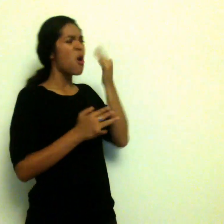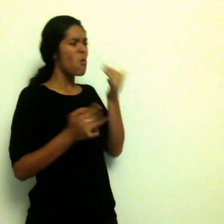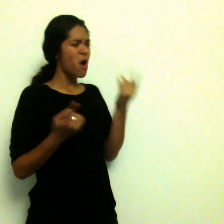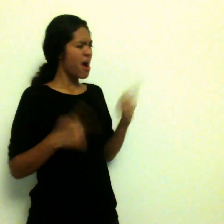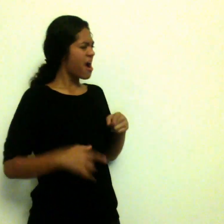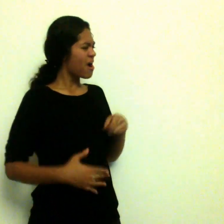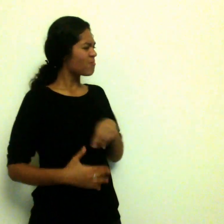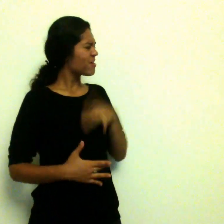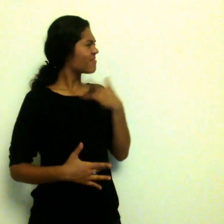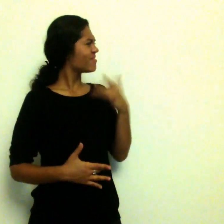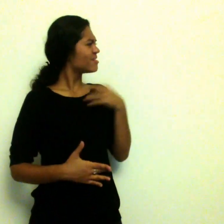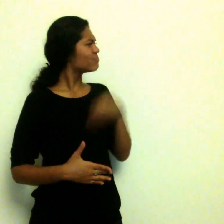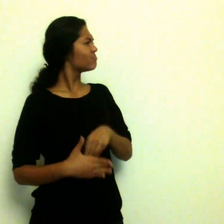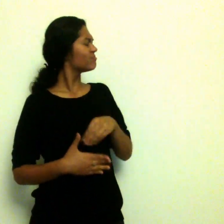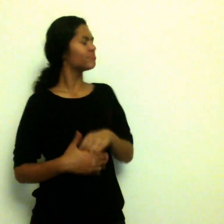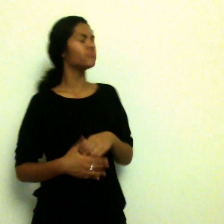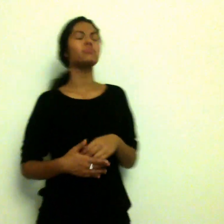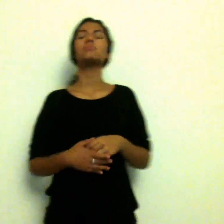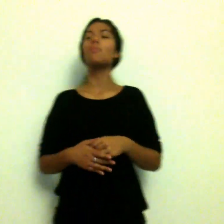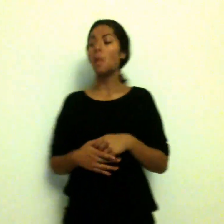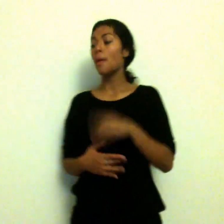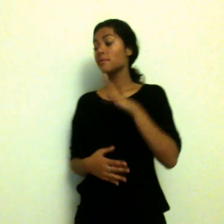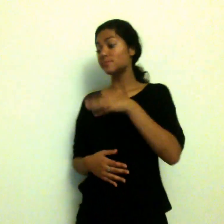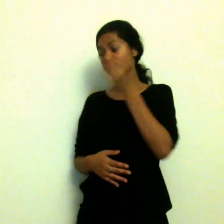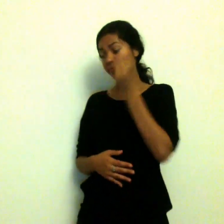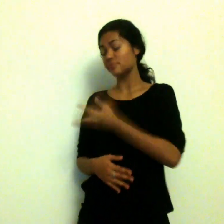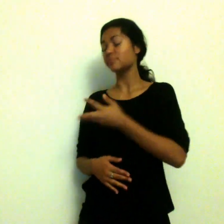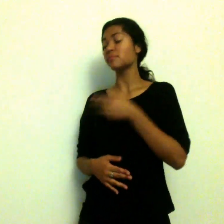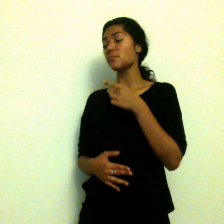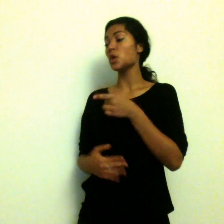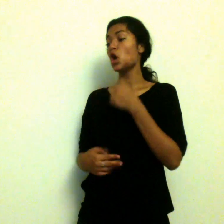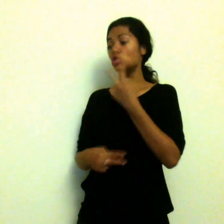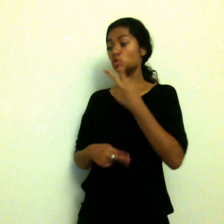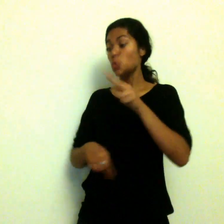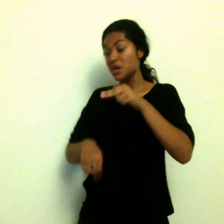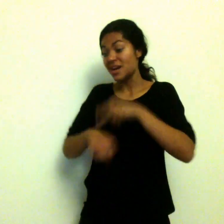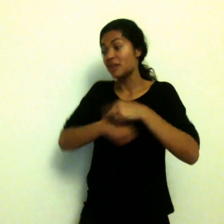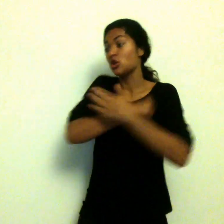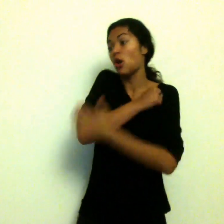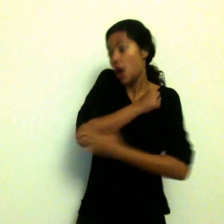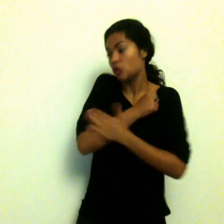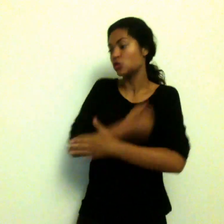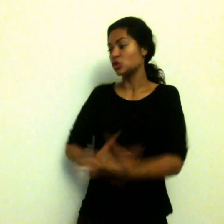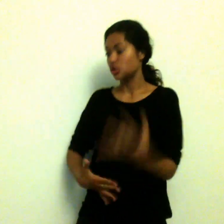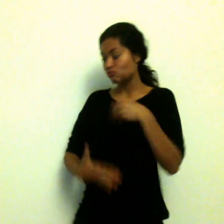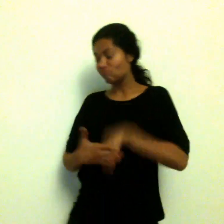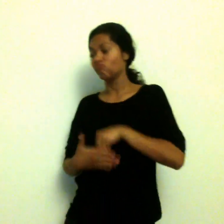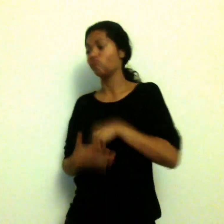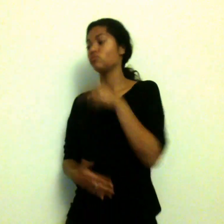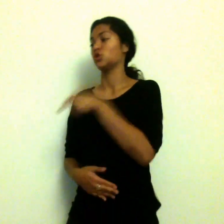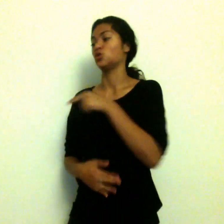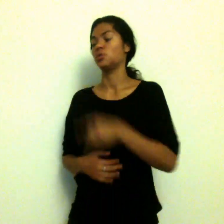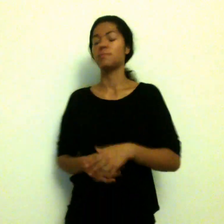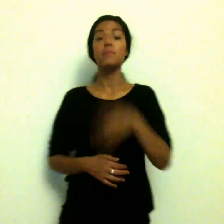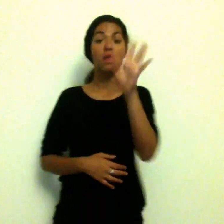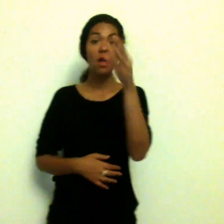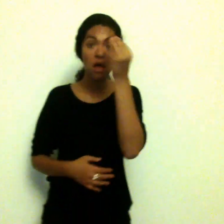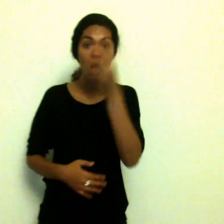her, 2 nations are in your womb. Please notice he doesn't say 2 fetuses or chemical substances are in your womb.